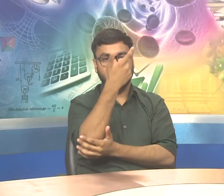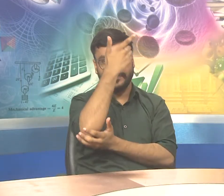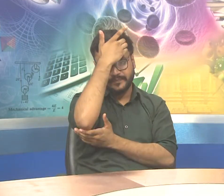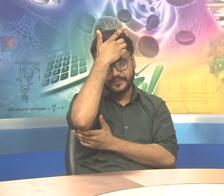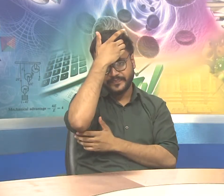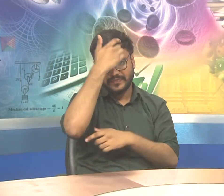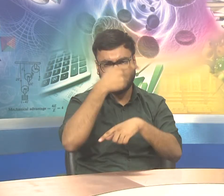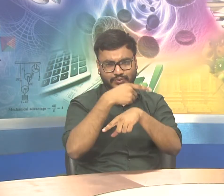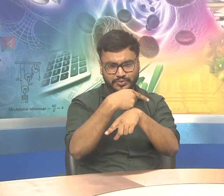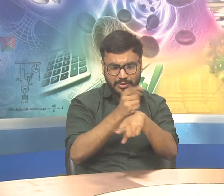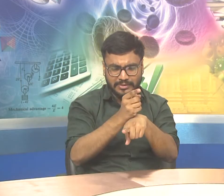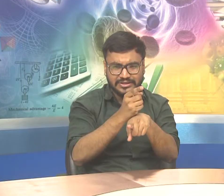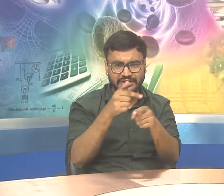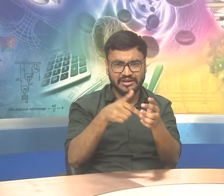Next is velocity.